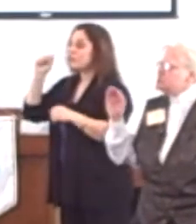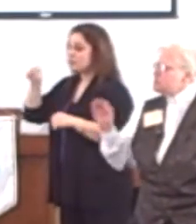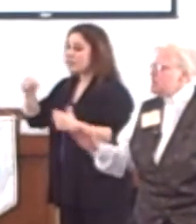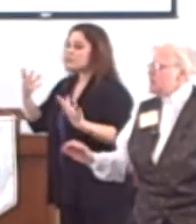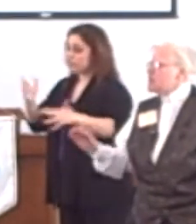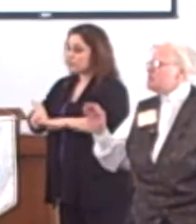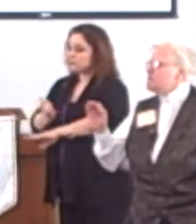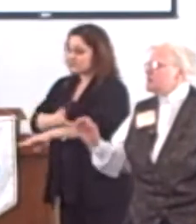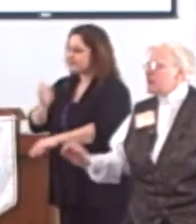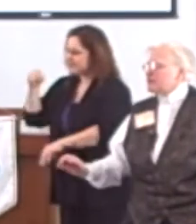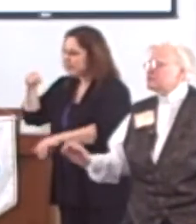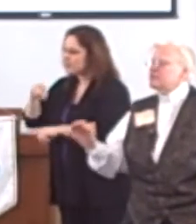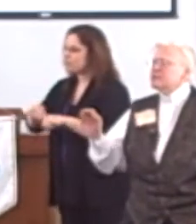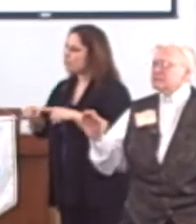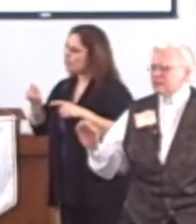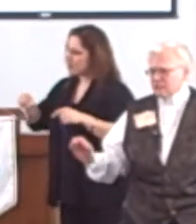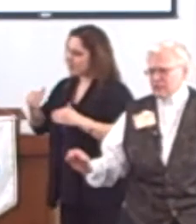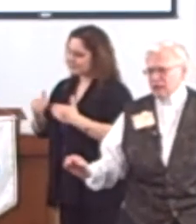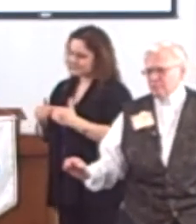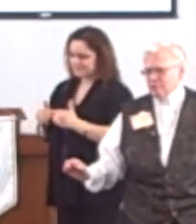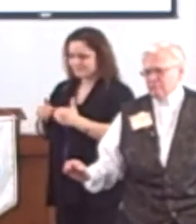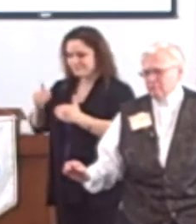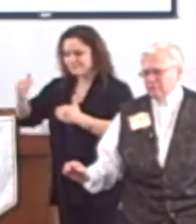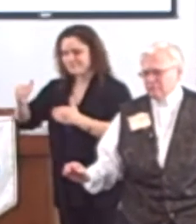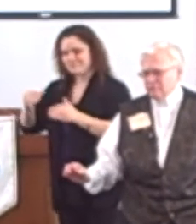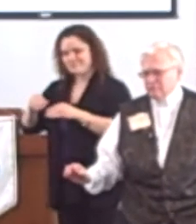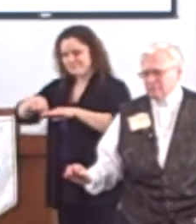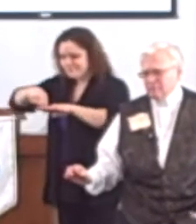called to make the next step.